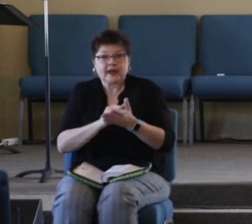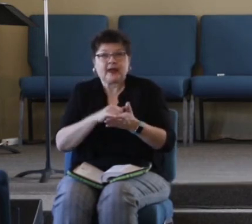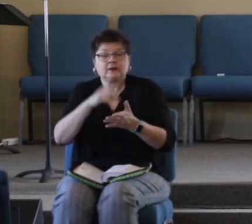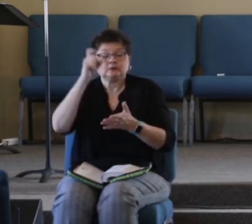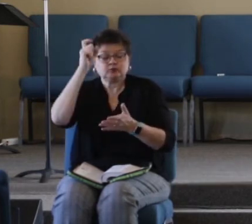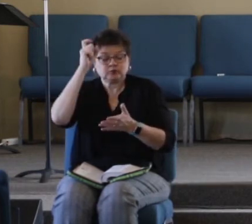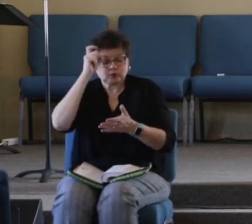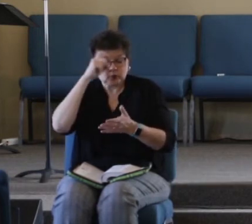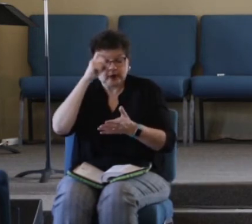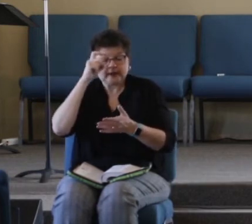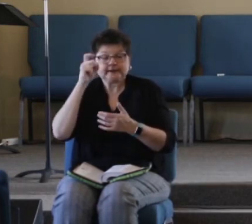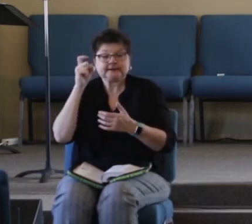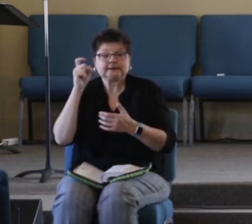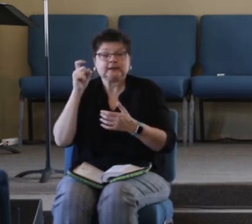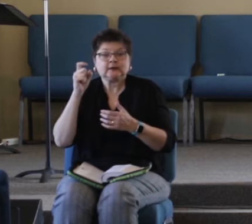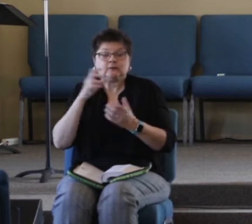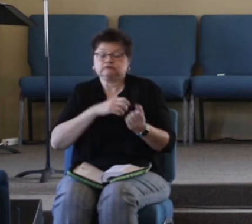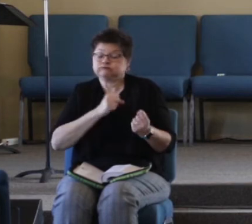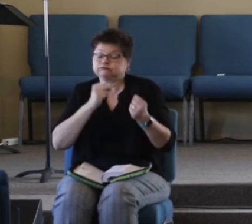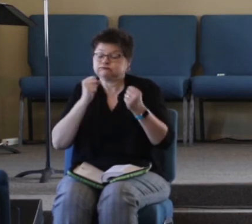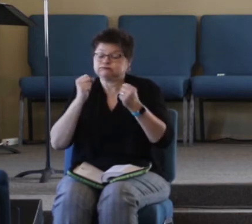wise, mighty